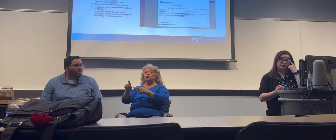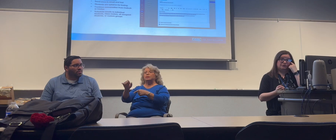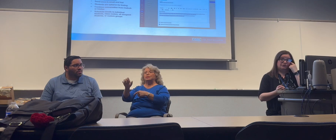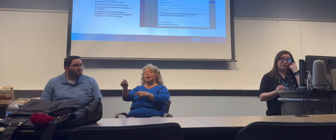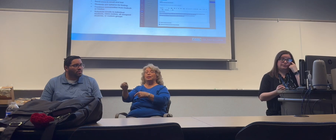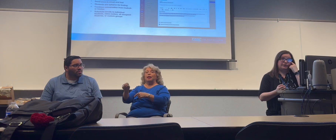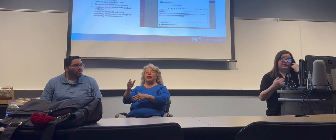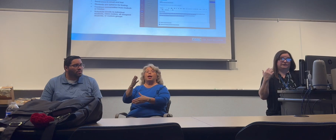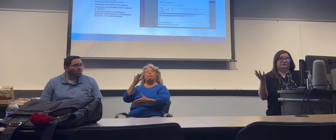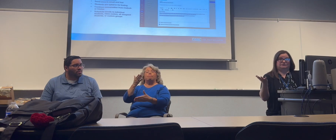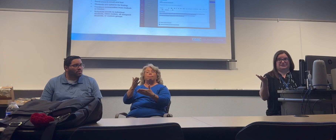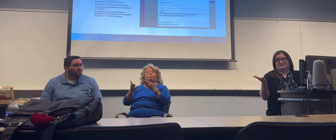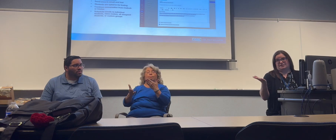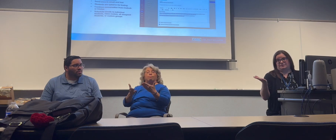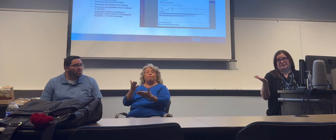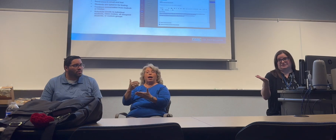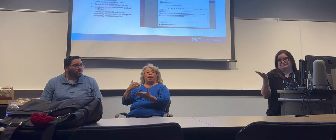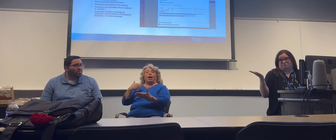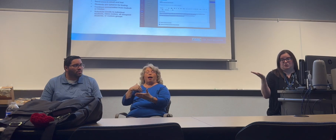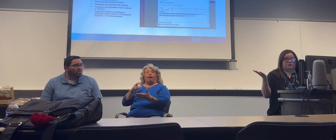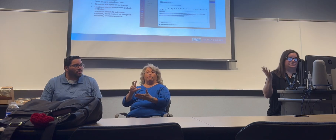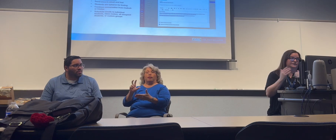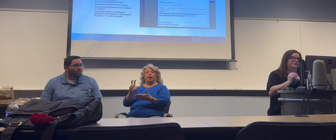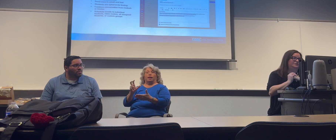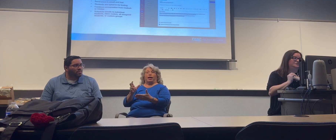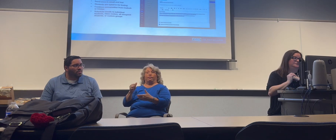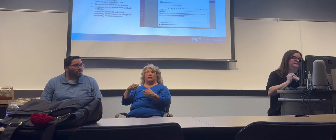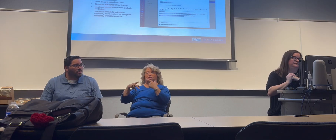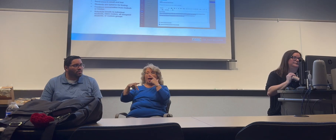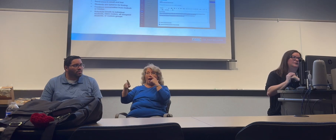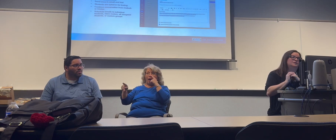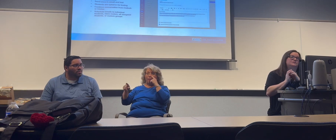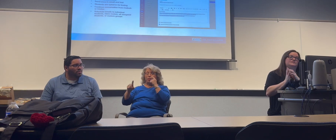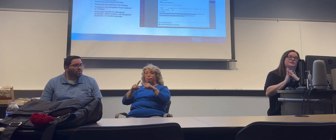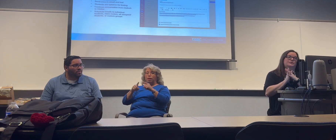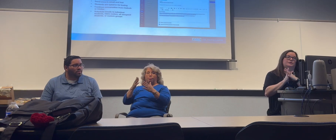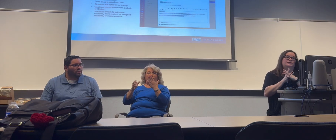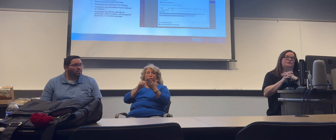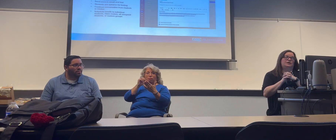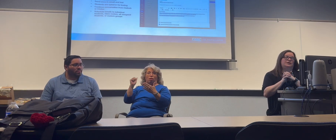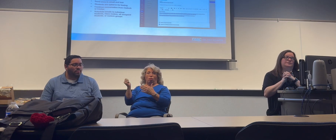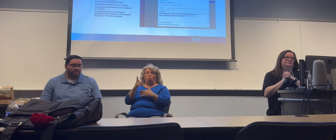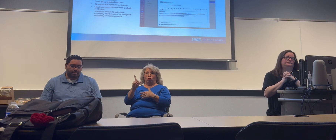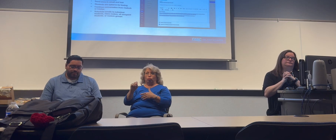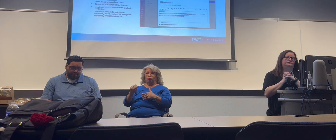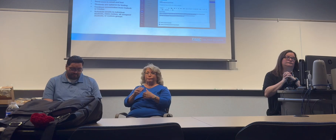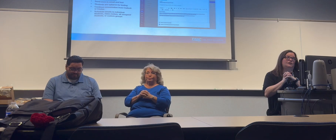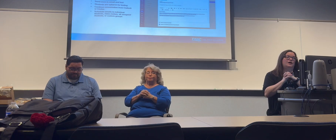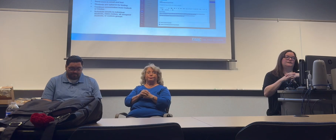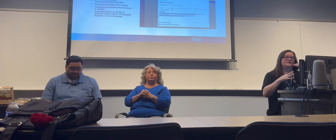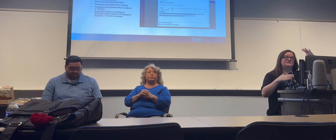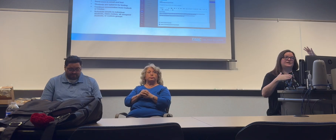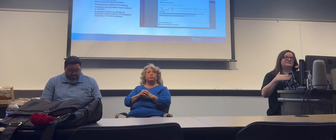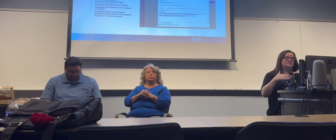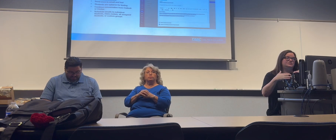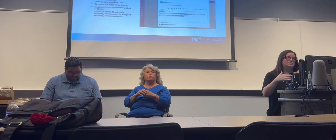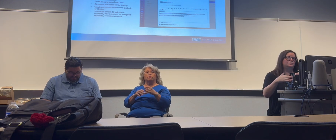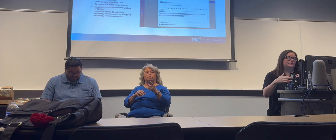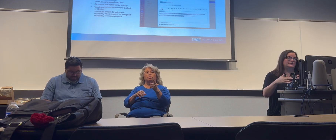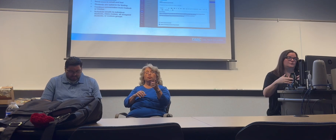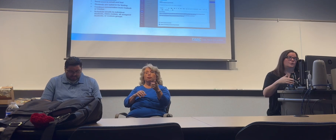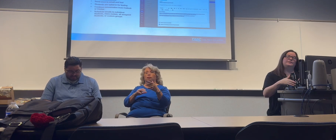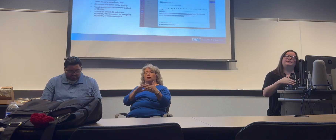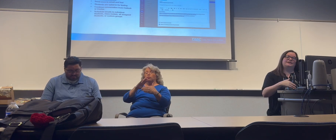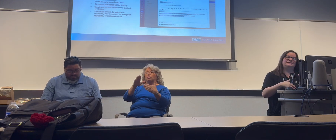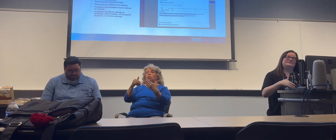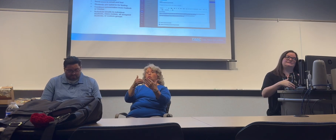phone, but that's not always, who knows if they really do. So, all of these messages will